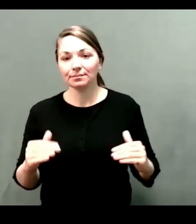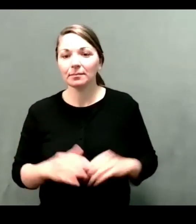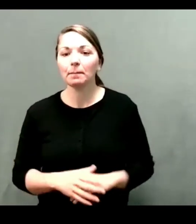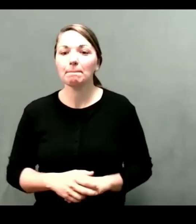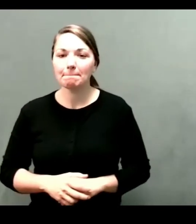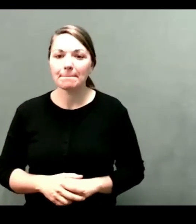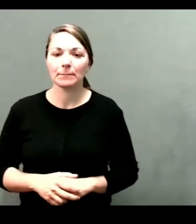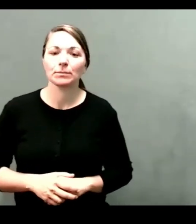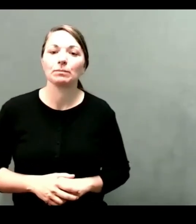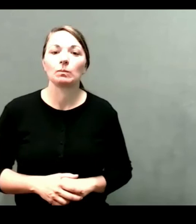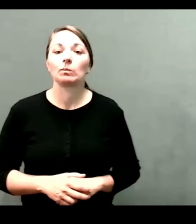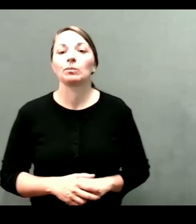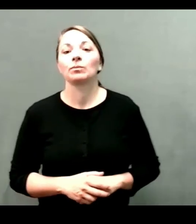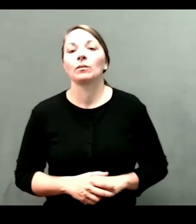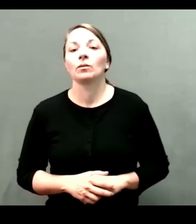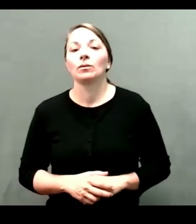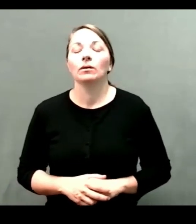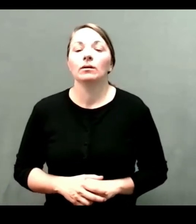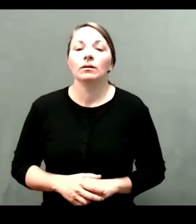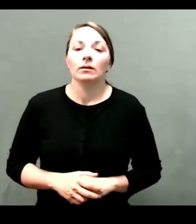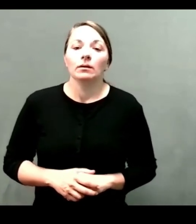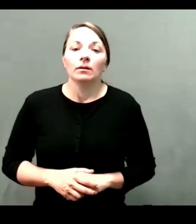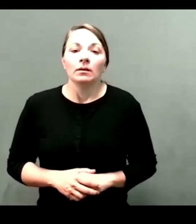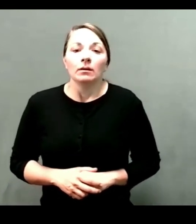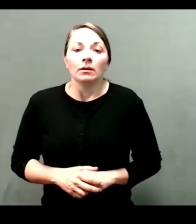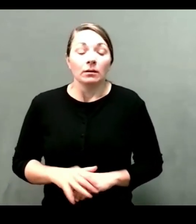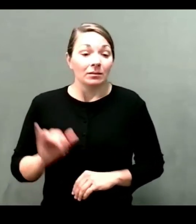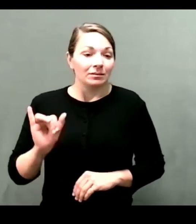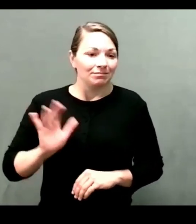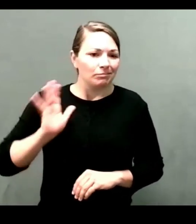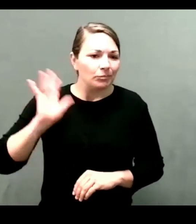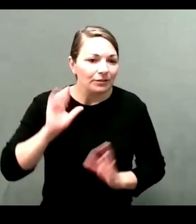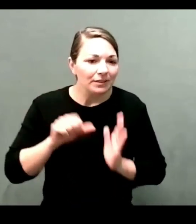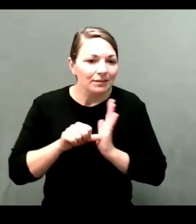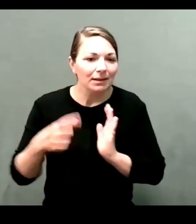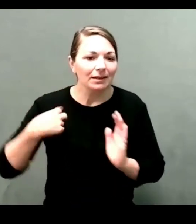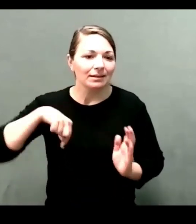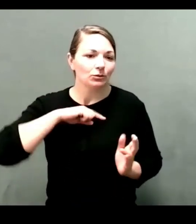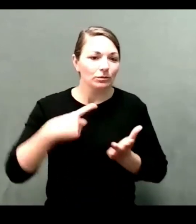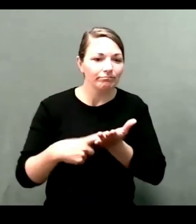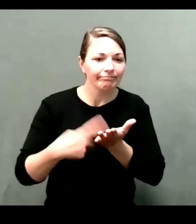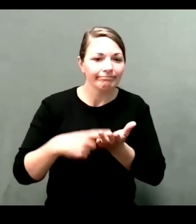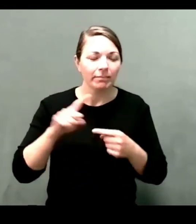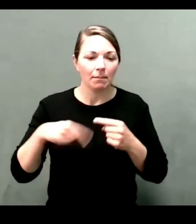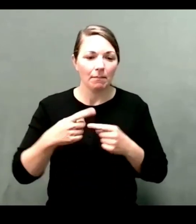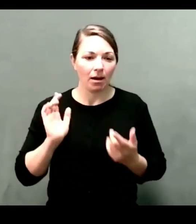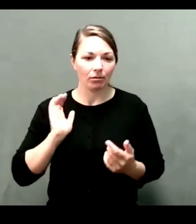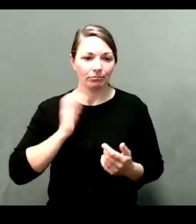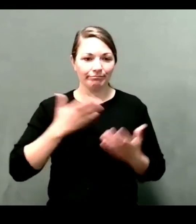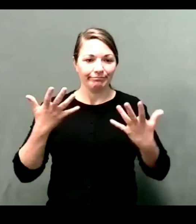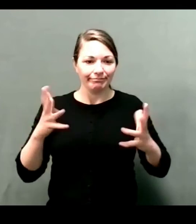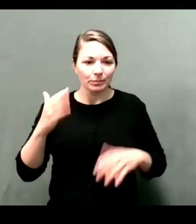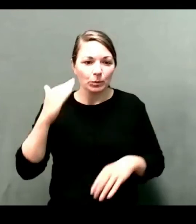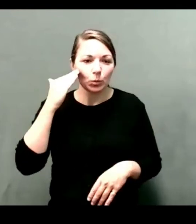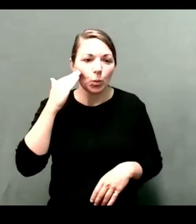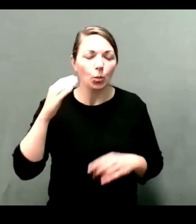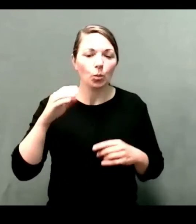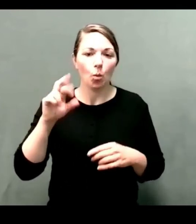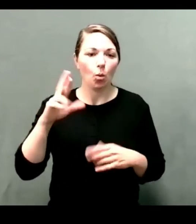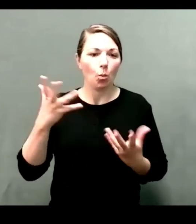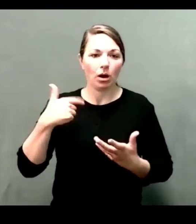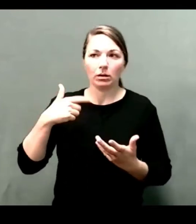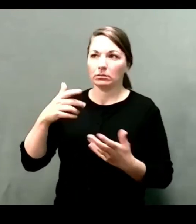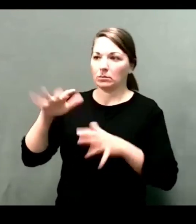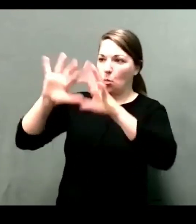Okay, so now that we have spent a little bit of time on the previous page thinking about what we think we know, or what the world tells us about certain